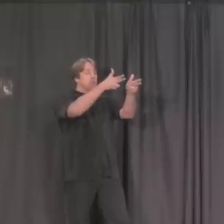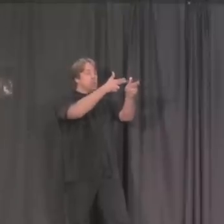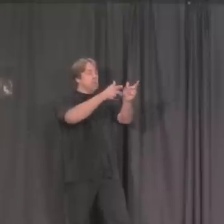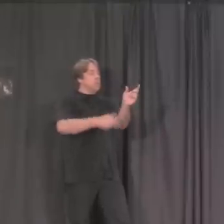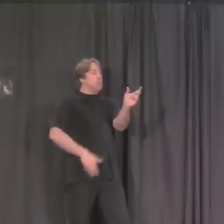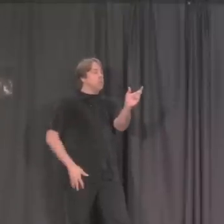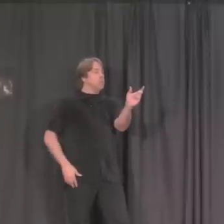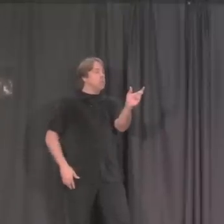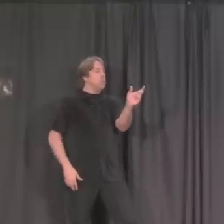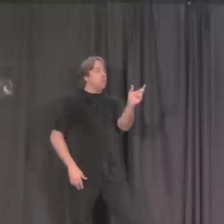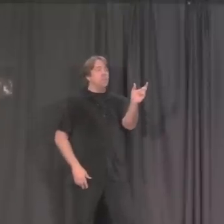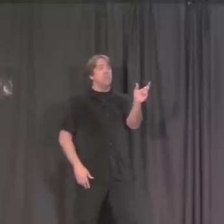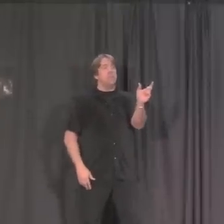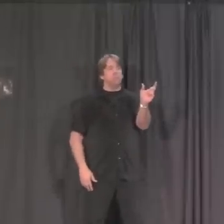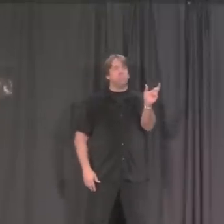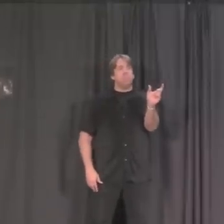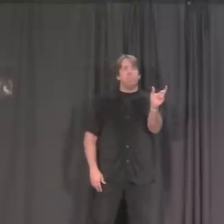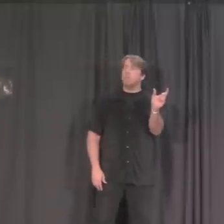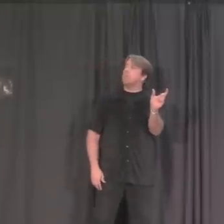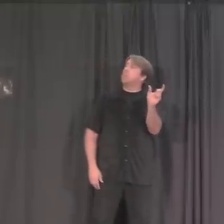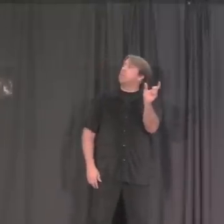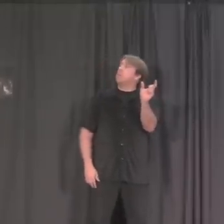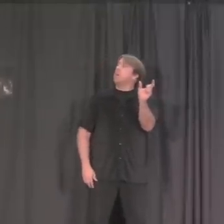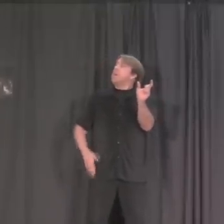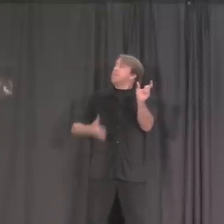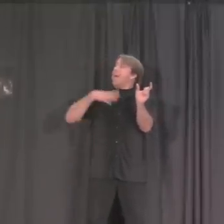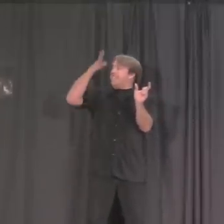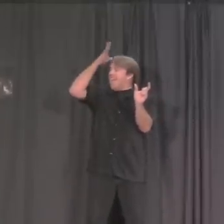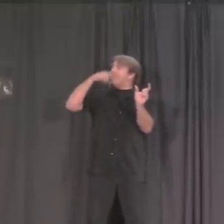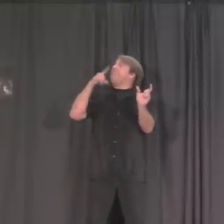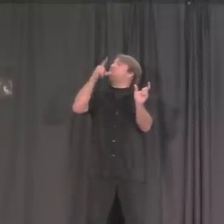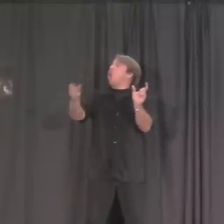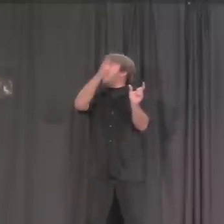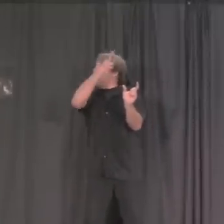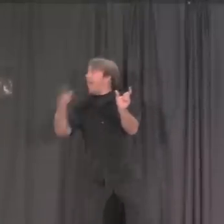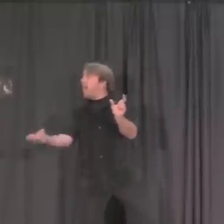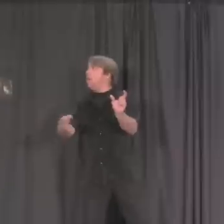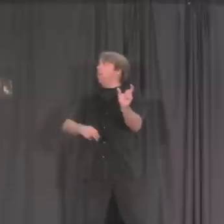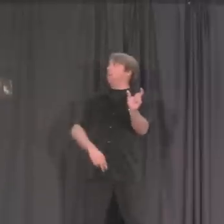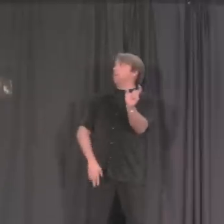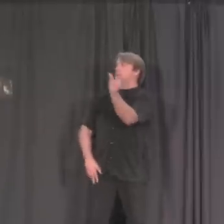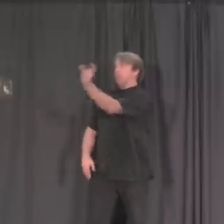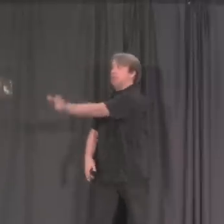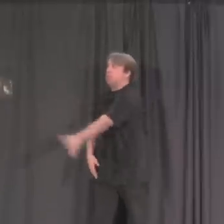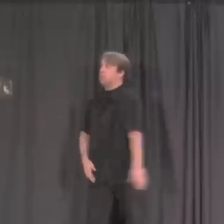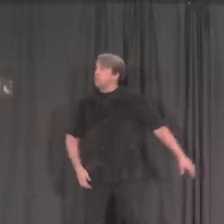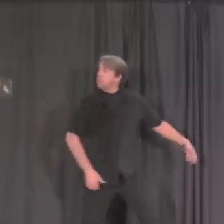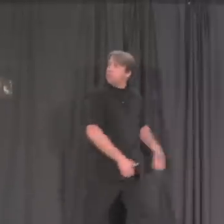edit, get the golden nugget of the point. My dad said, go to hell!